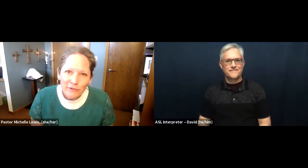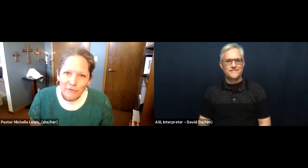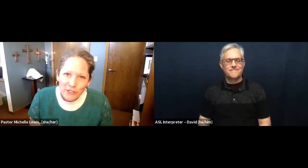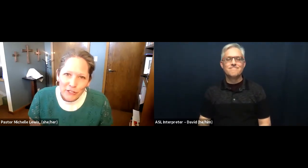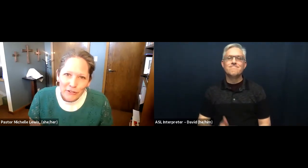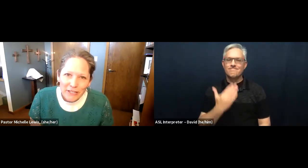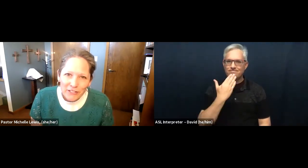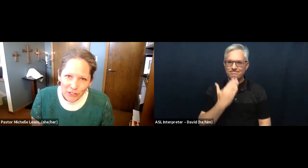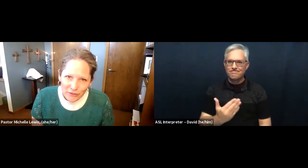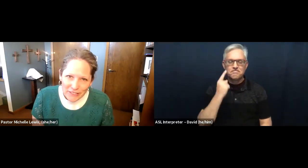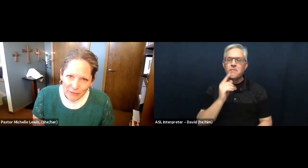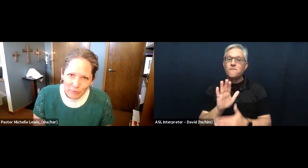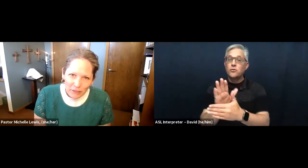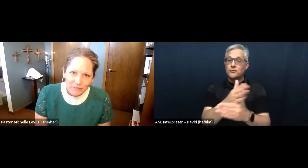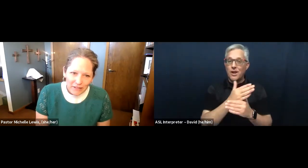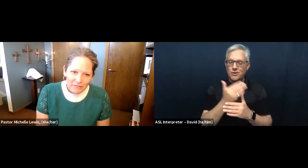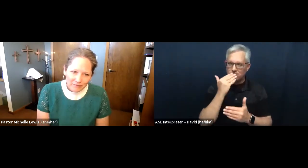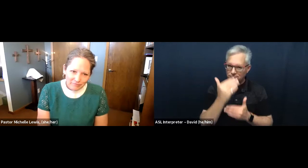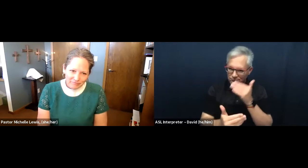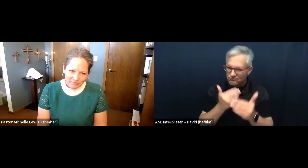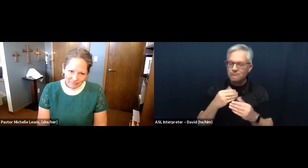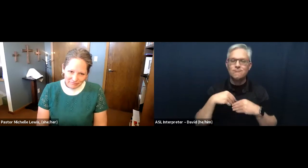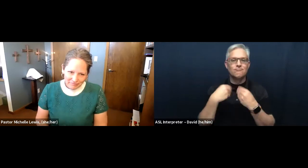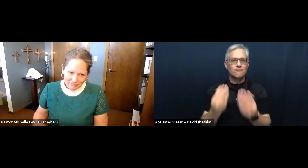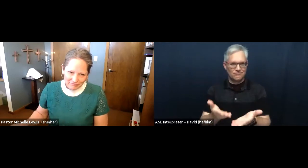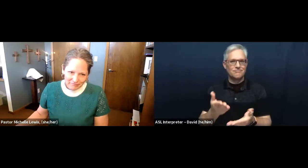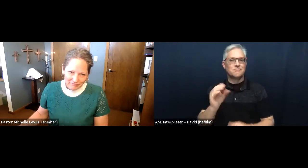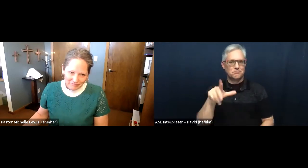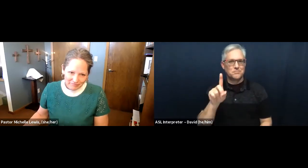Thank you for sharing generously with Bread of Life.